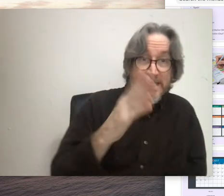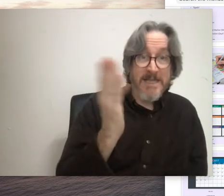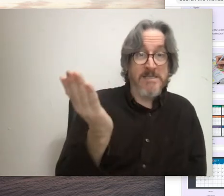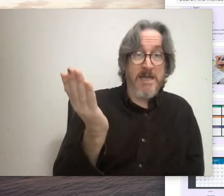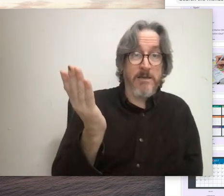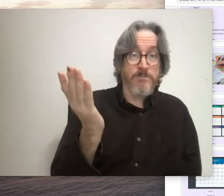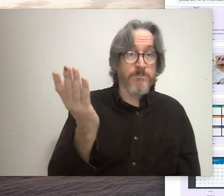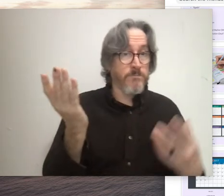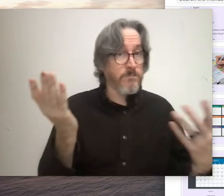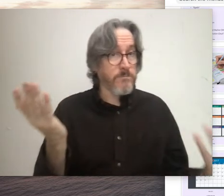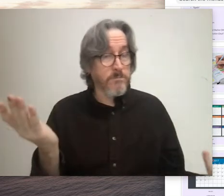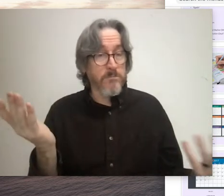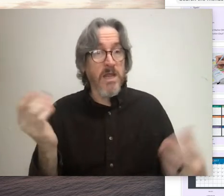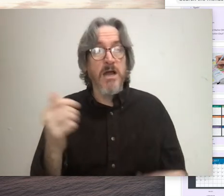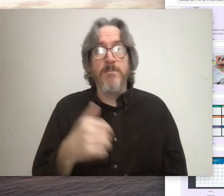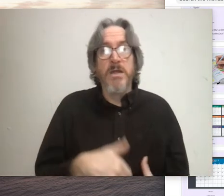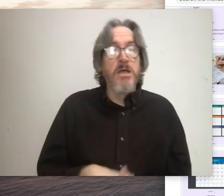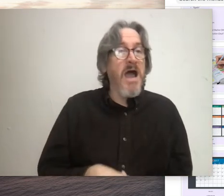goes inside.